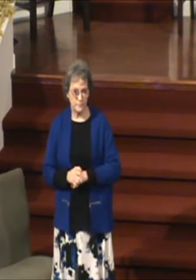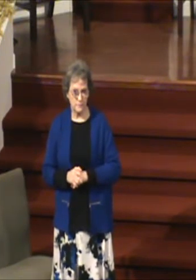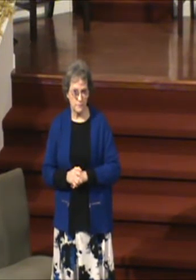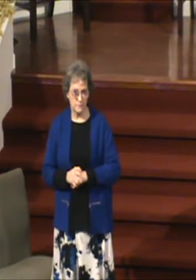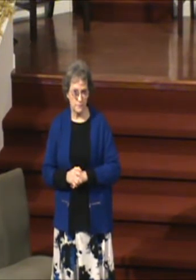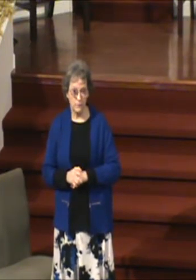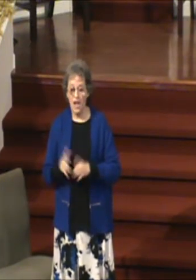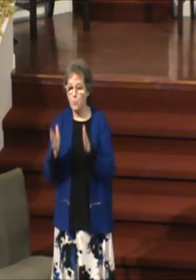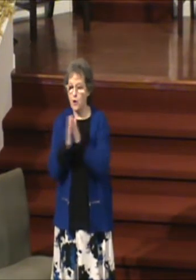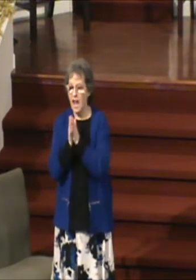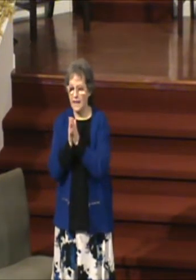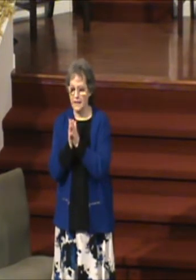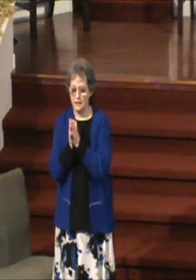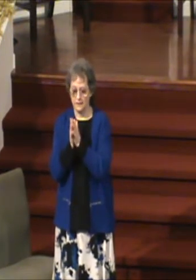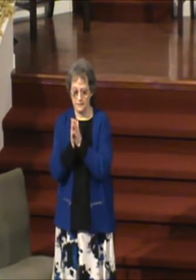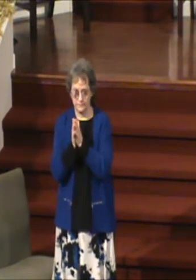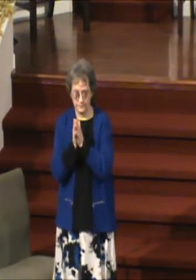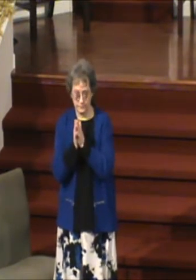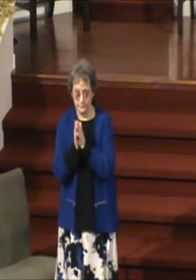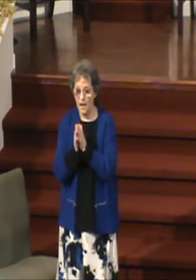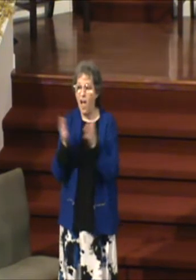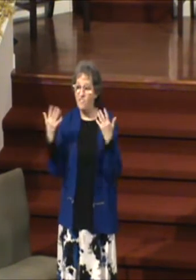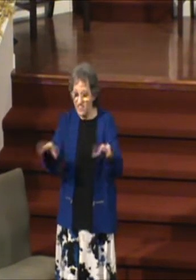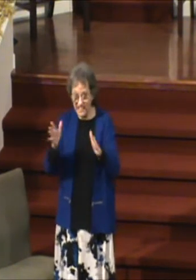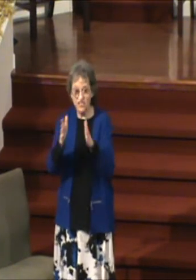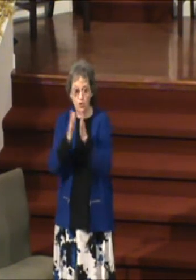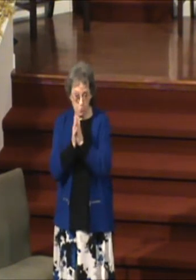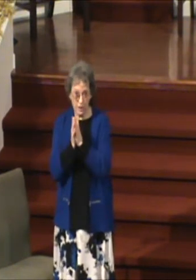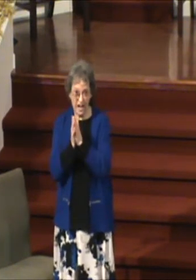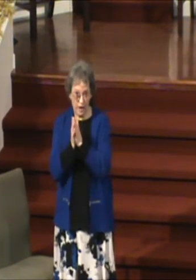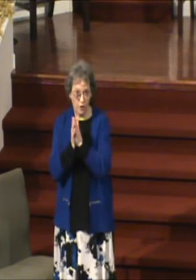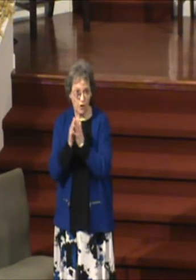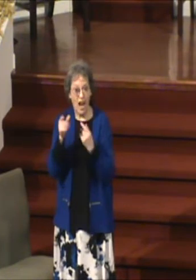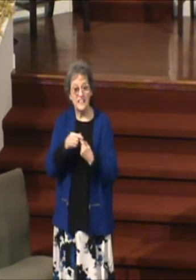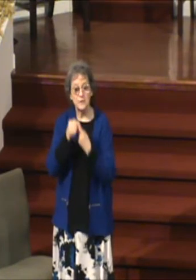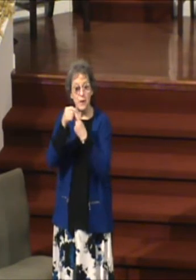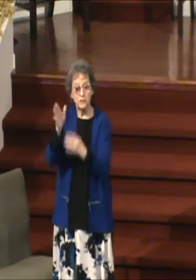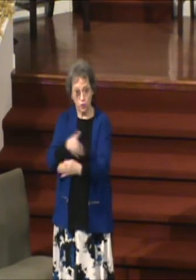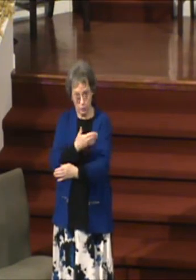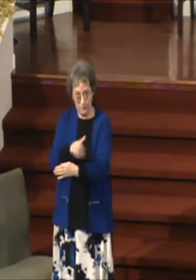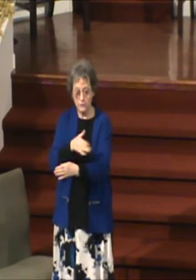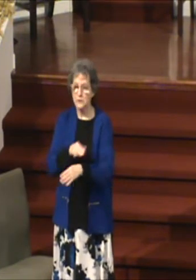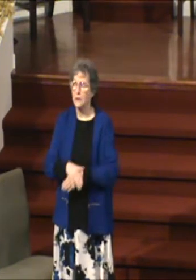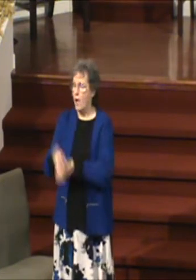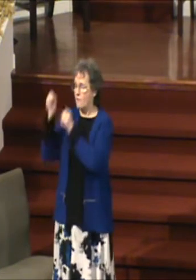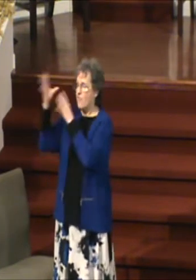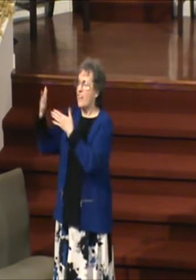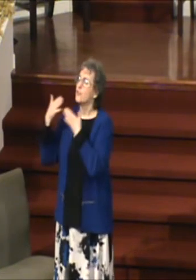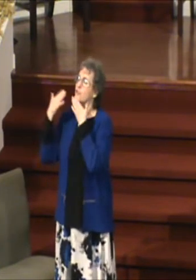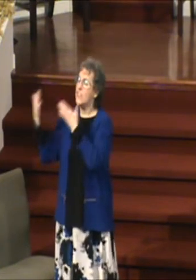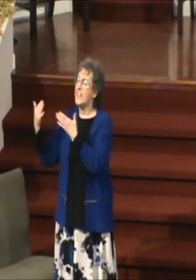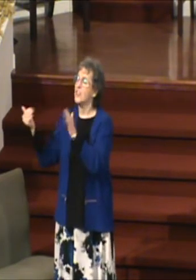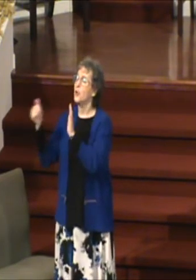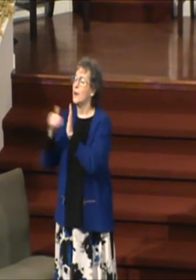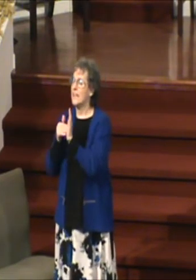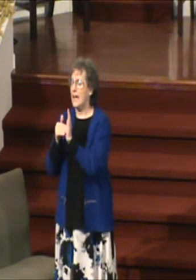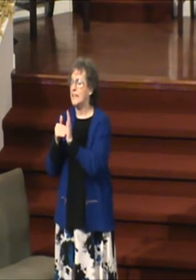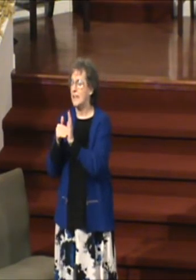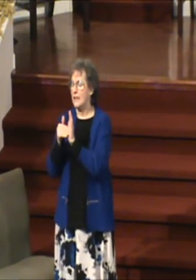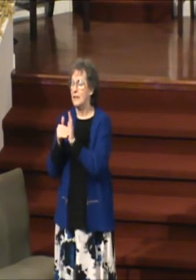Let's pray, and after I pray, we'll have a special solo. Father, we thank you once again for